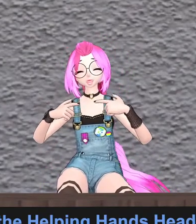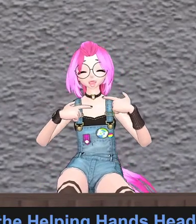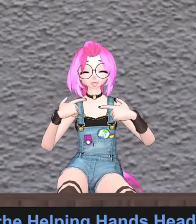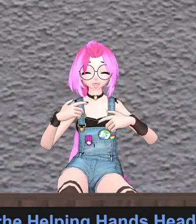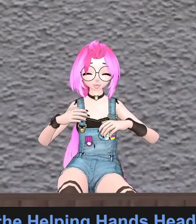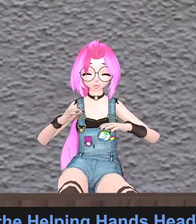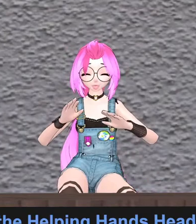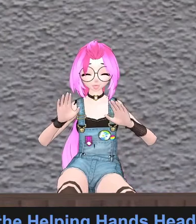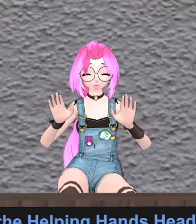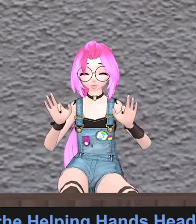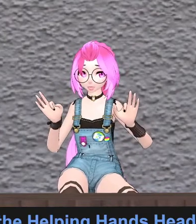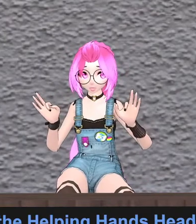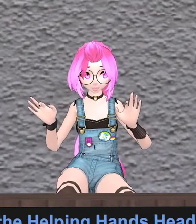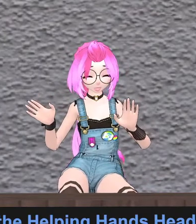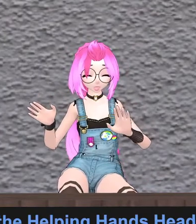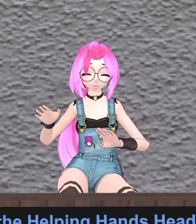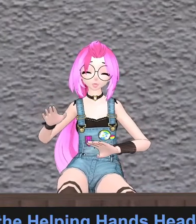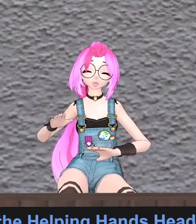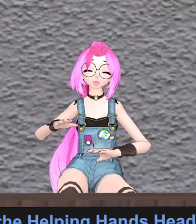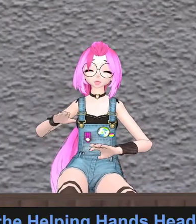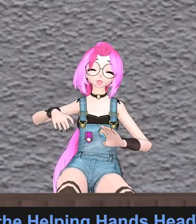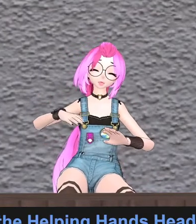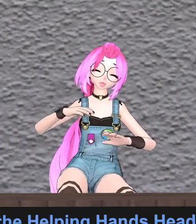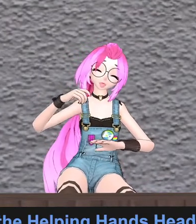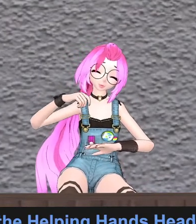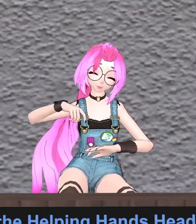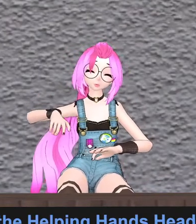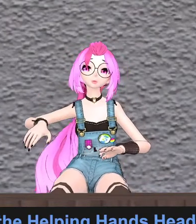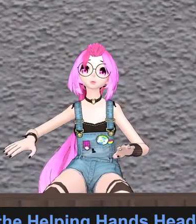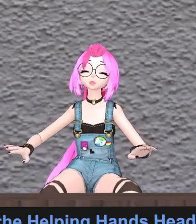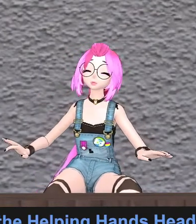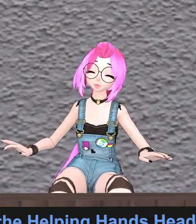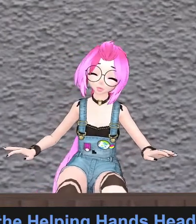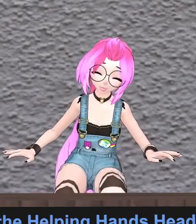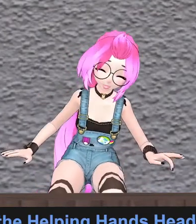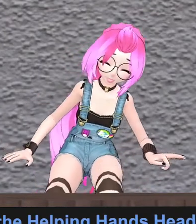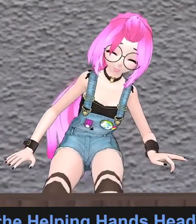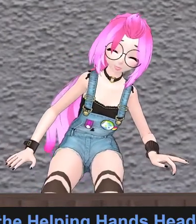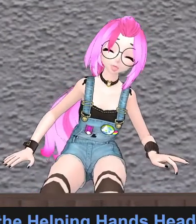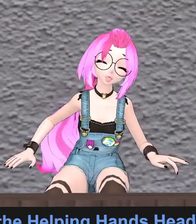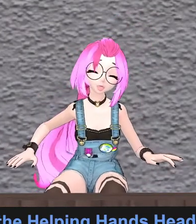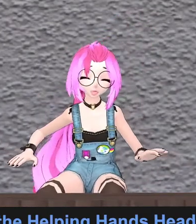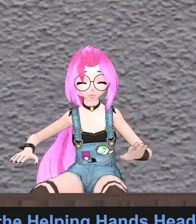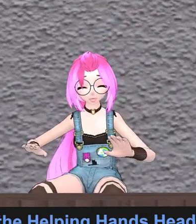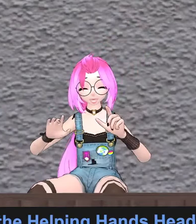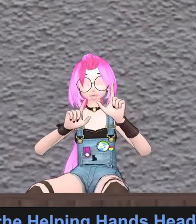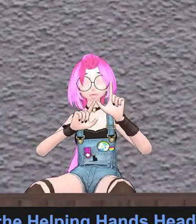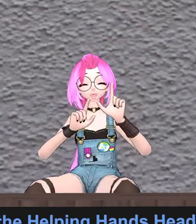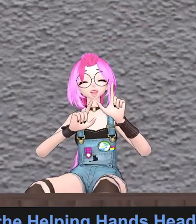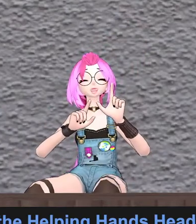for laughing. That's like the only thing I know about Colorado. I'm a giraffe. Okay. That's all Yep, right. just